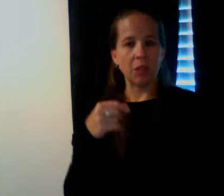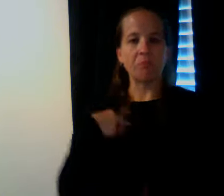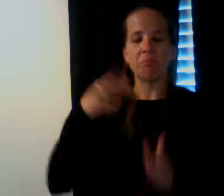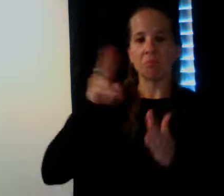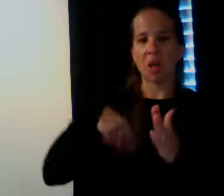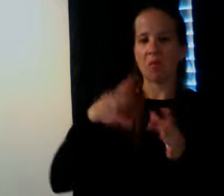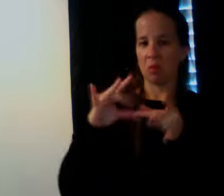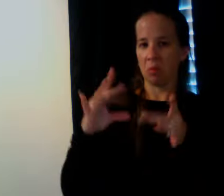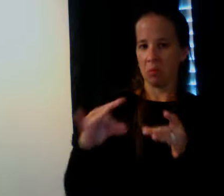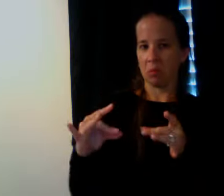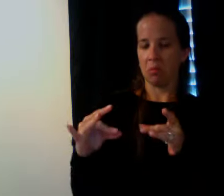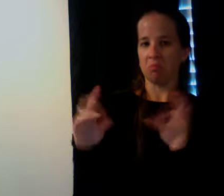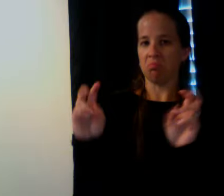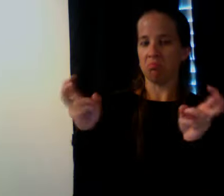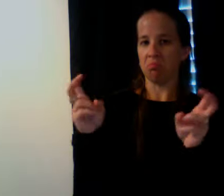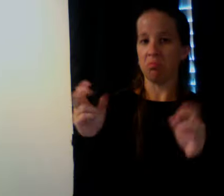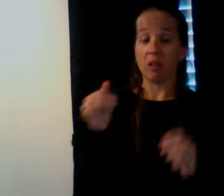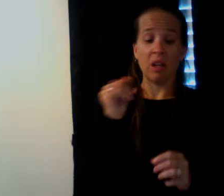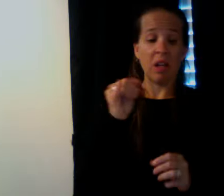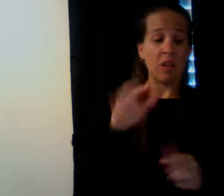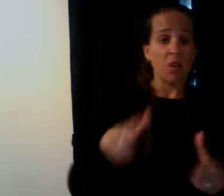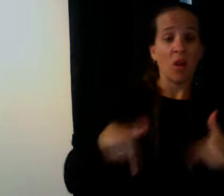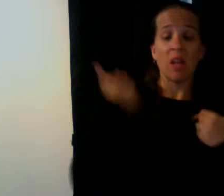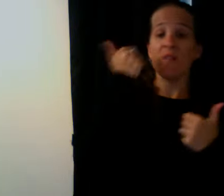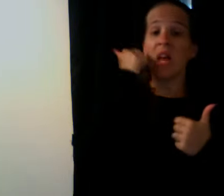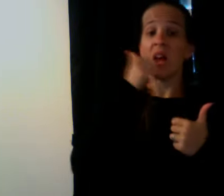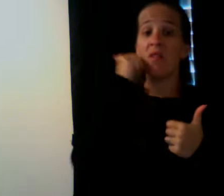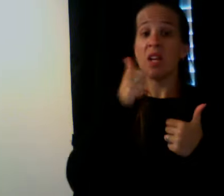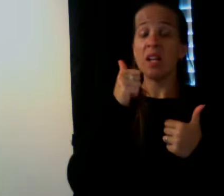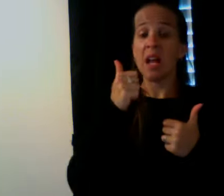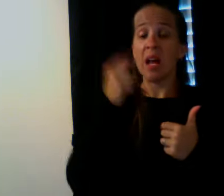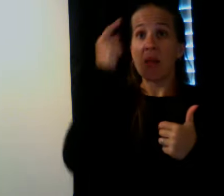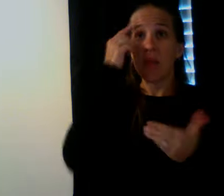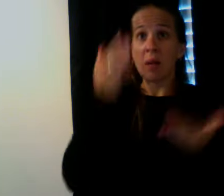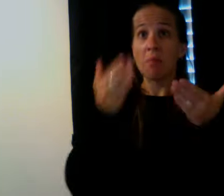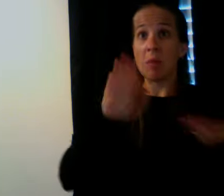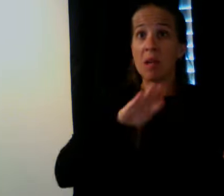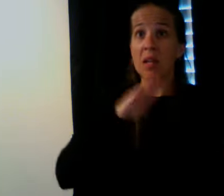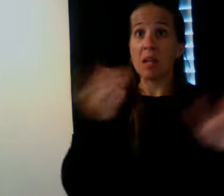"If you live each day as if it was your last, someday you'll most certainly be right."